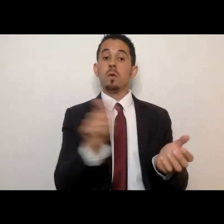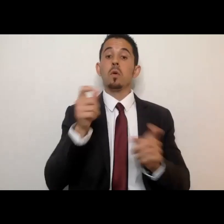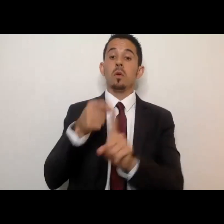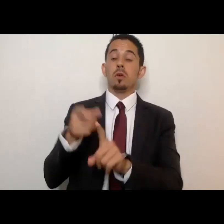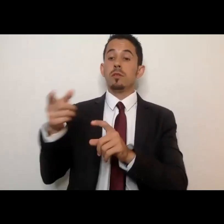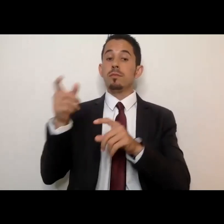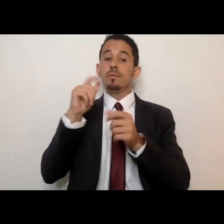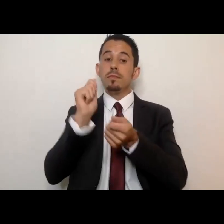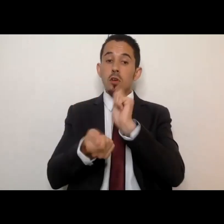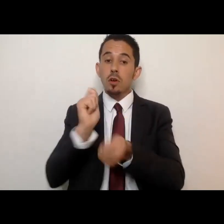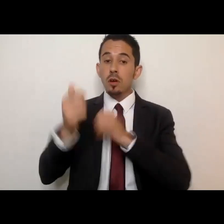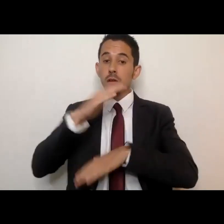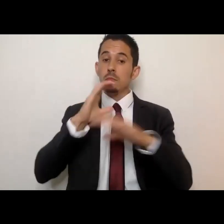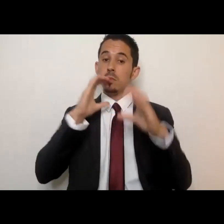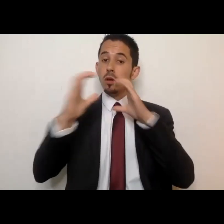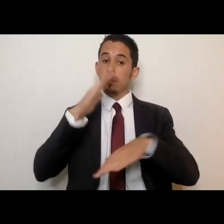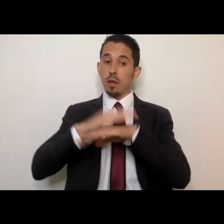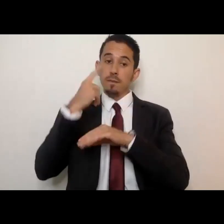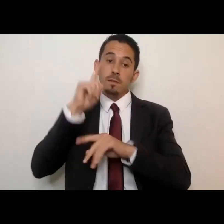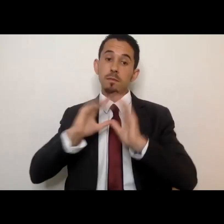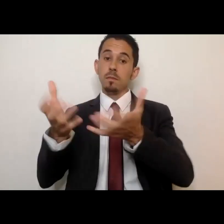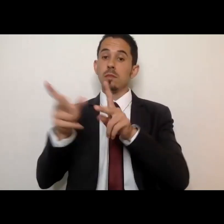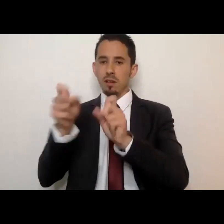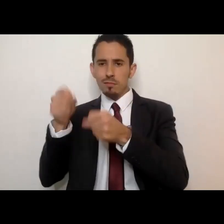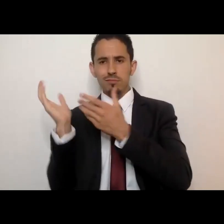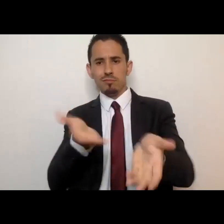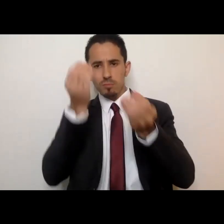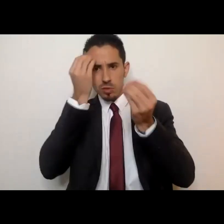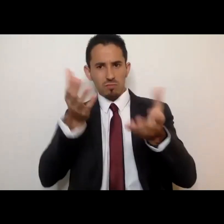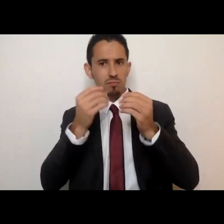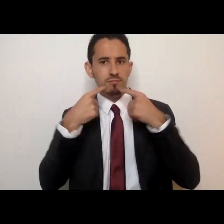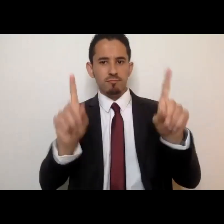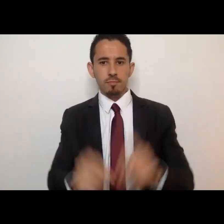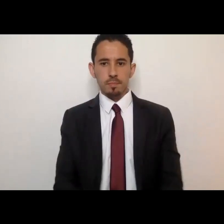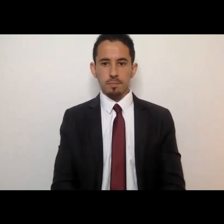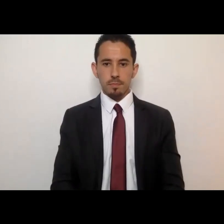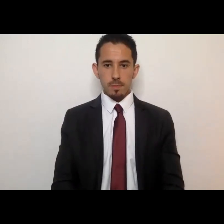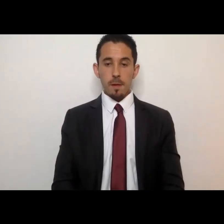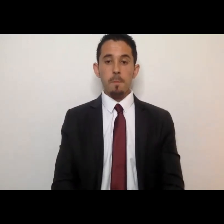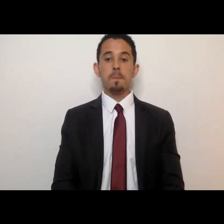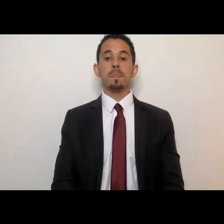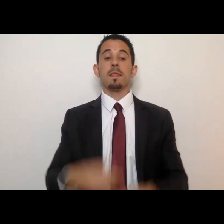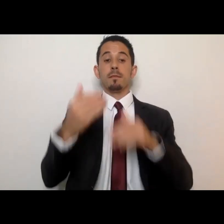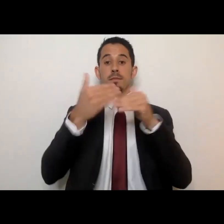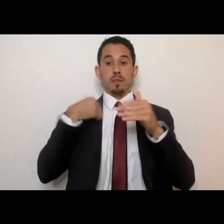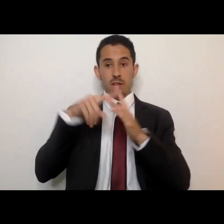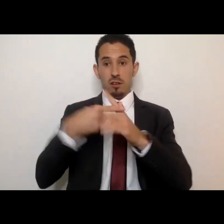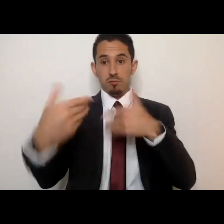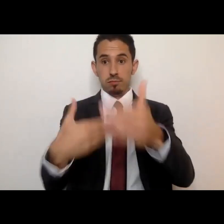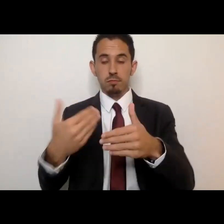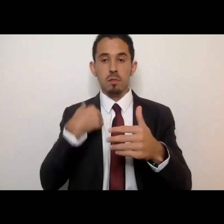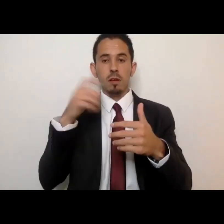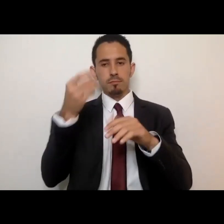preventative information is not accessible. Therefore, a tailored communication platform for deaf populations can effectively deliver tick disease